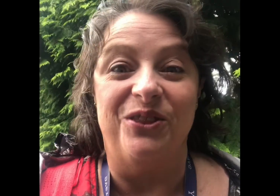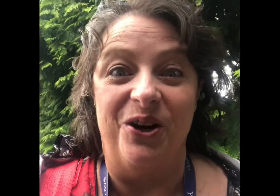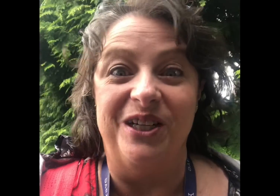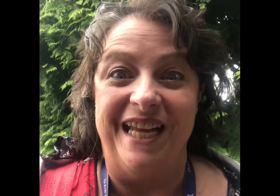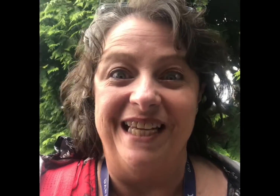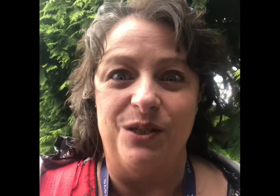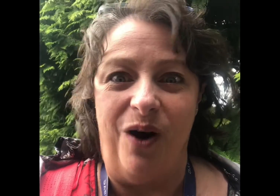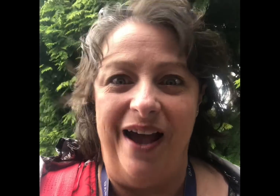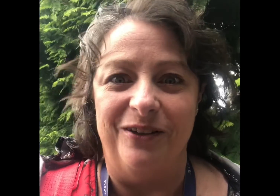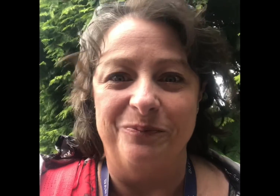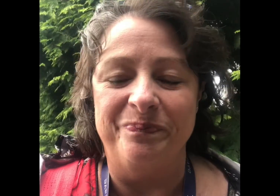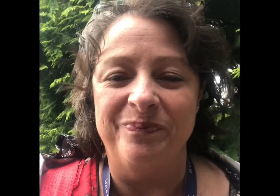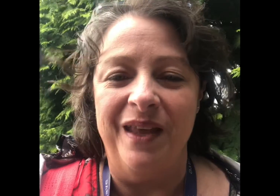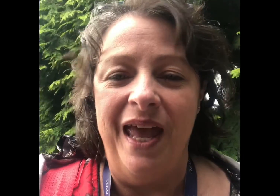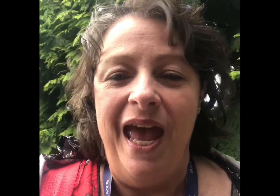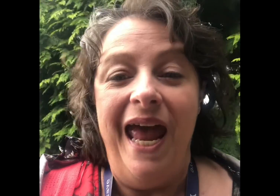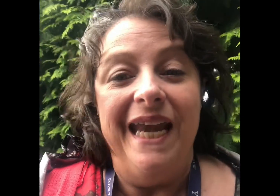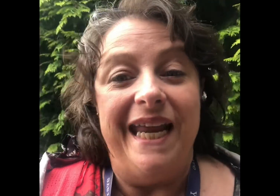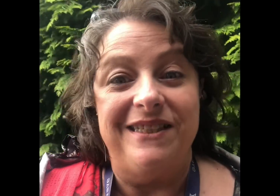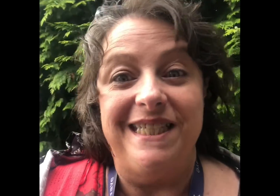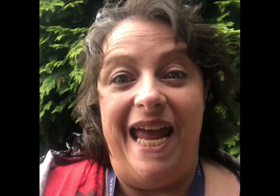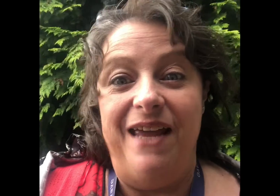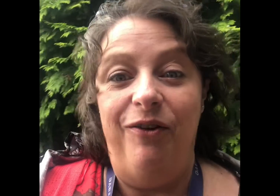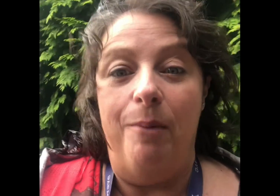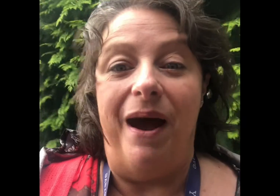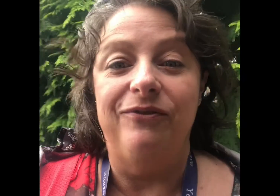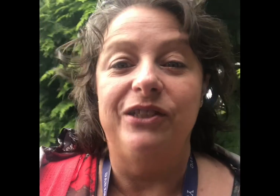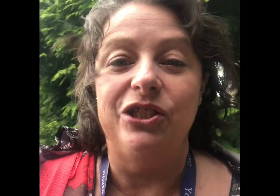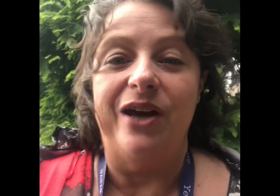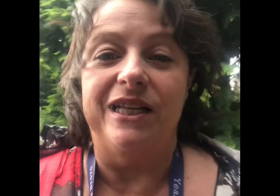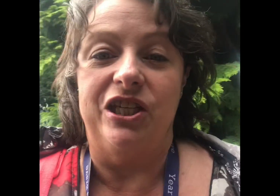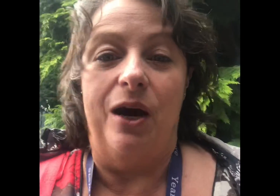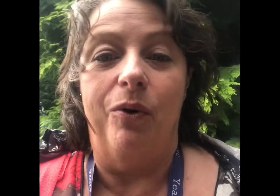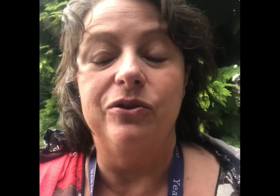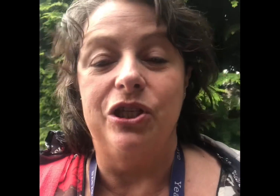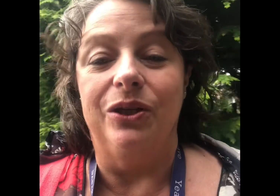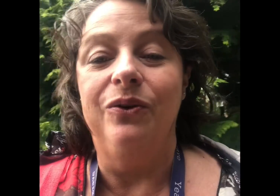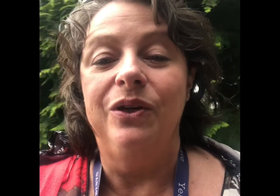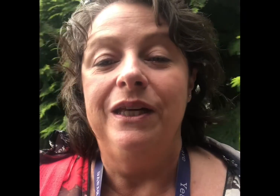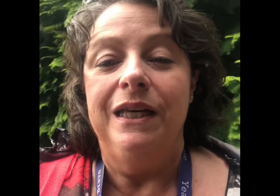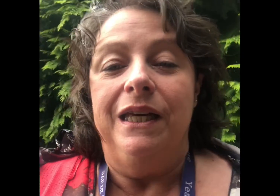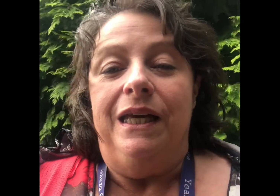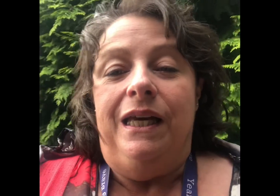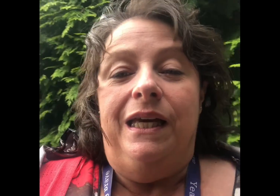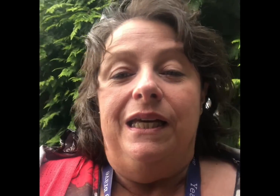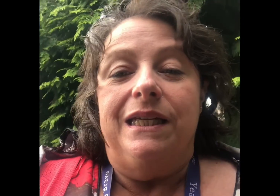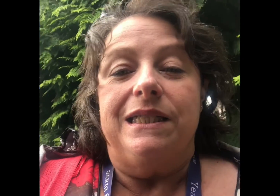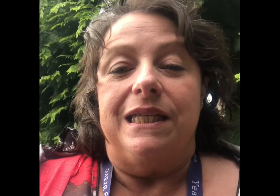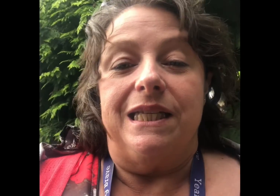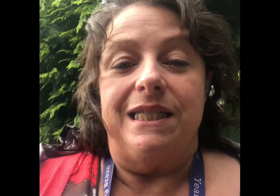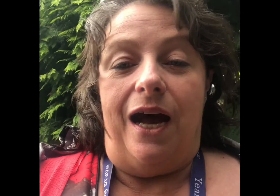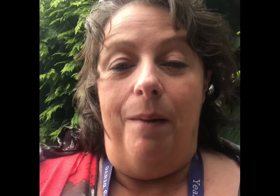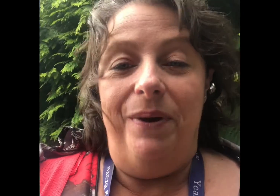30 Days Wild. Now today, for our mindfulness strategy, I want you to just stop,